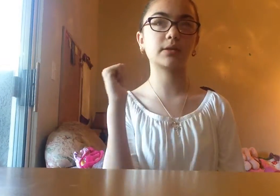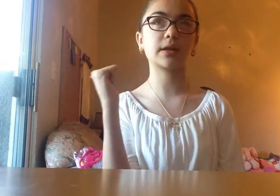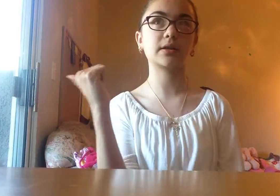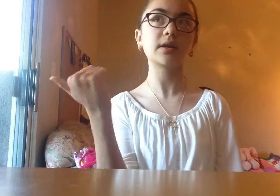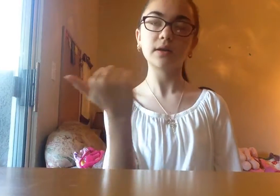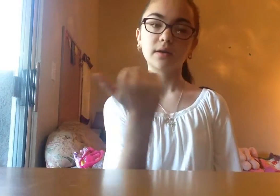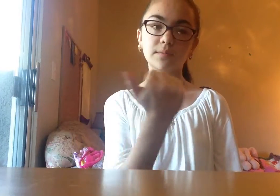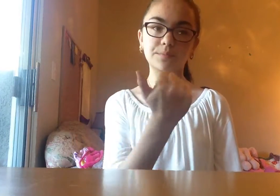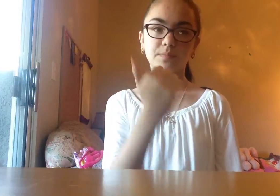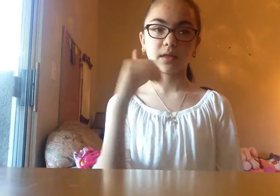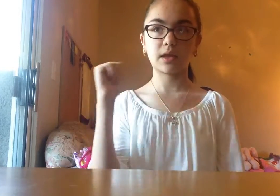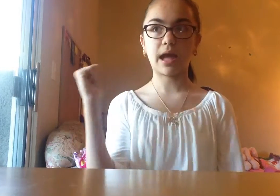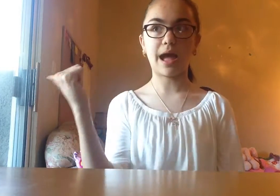like a half,